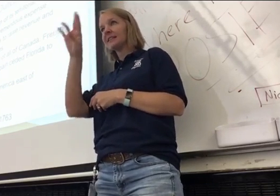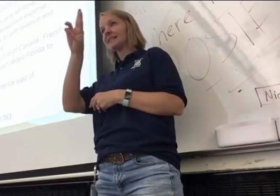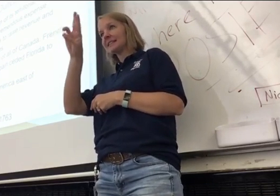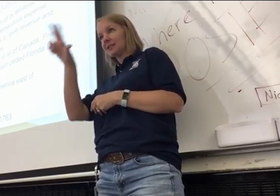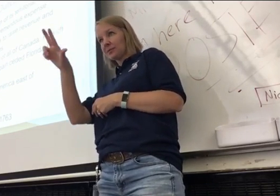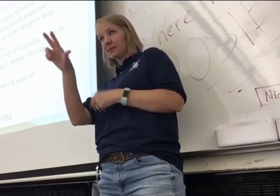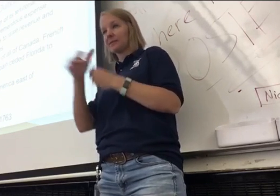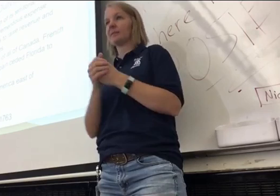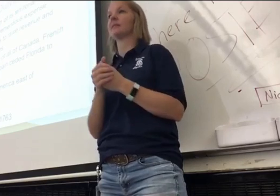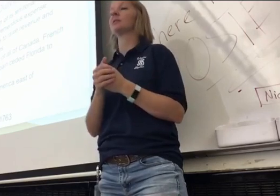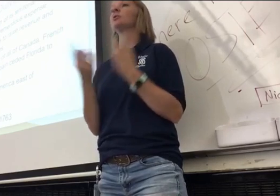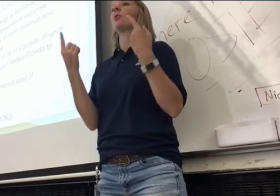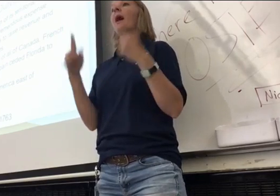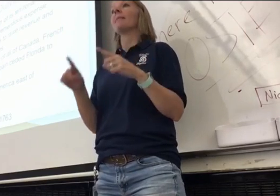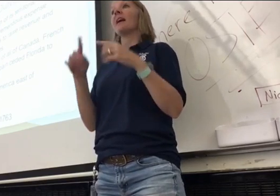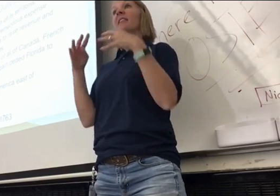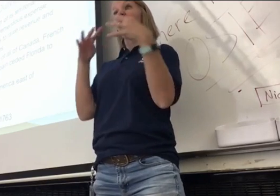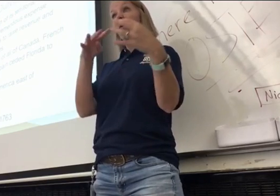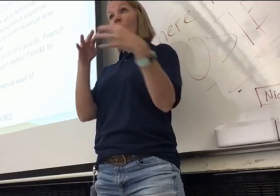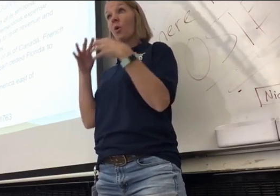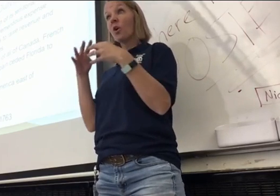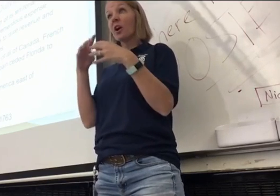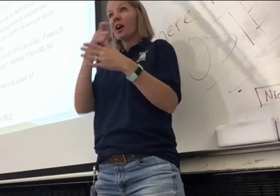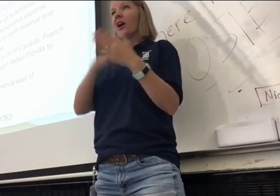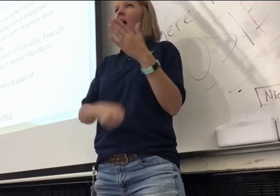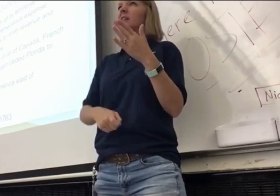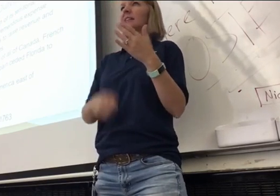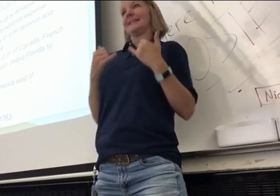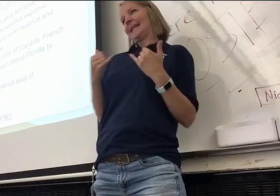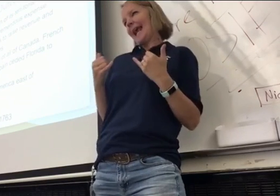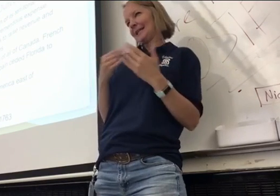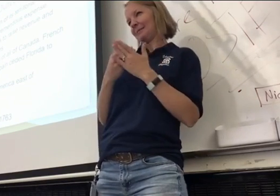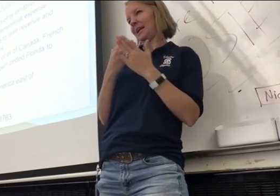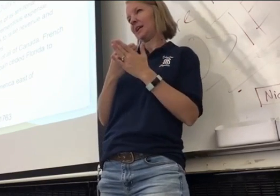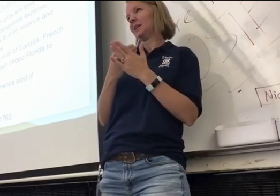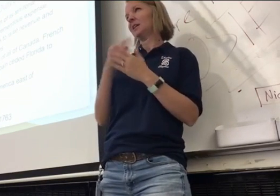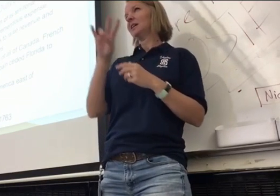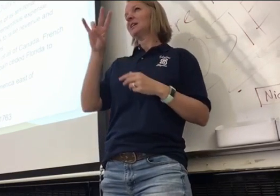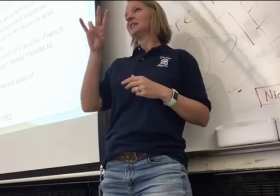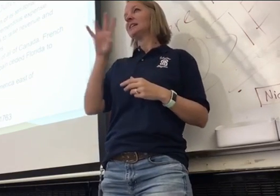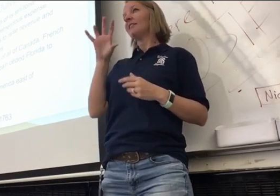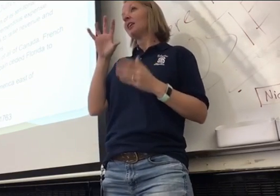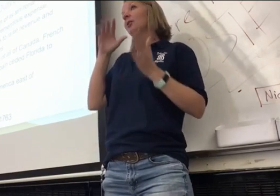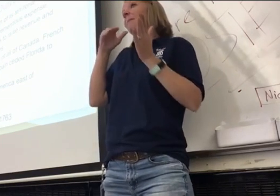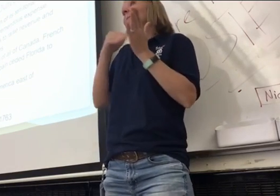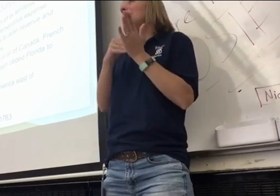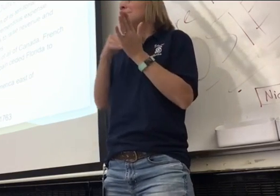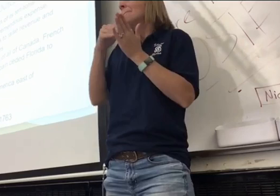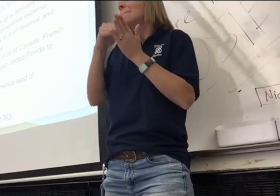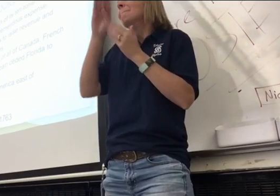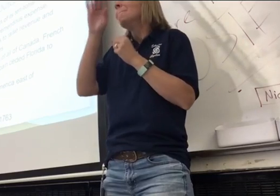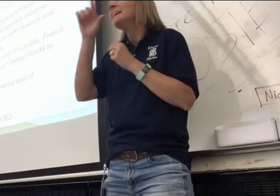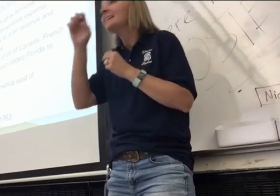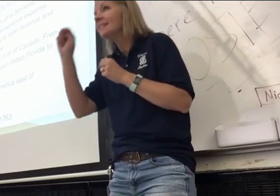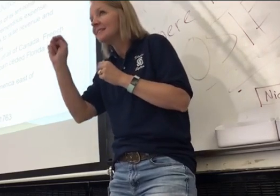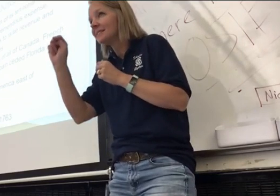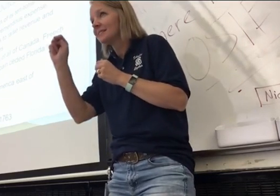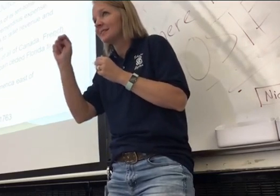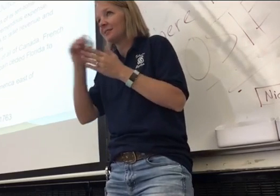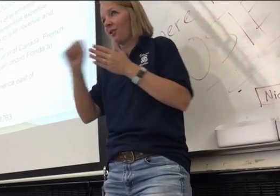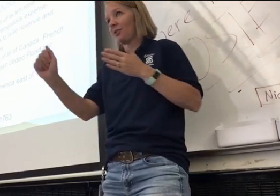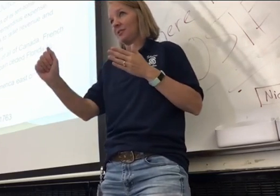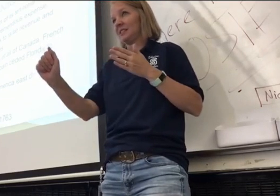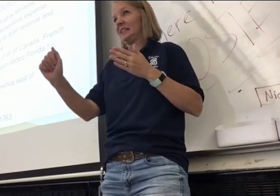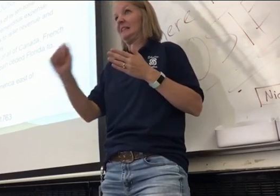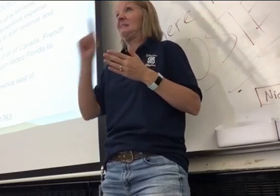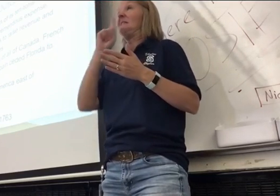is this war is going to cost today's money of about $700 billion. Very, very